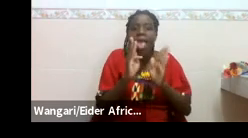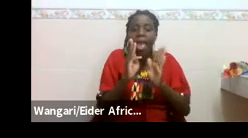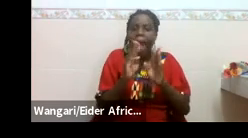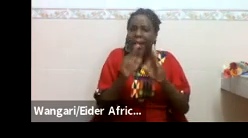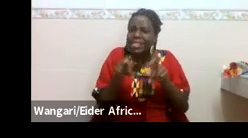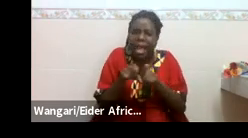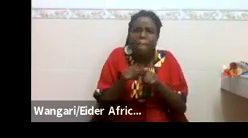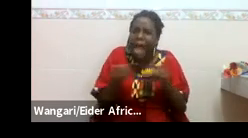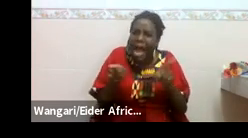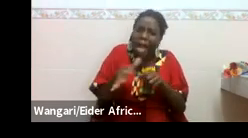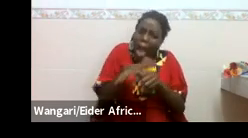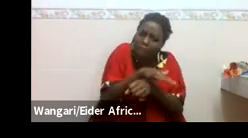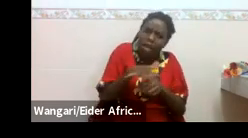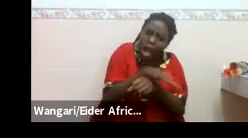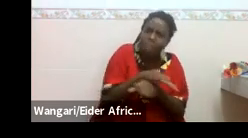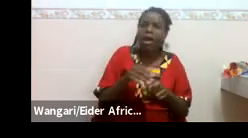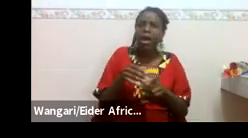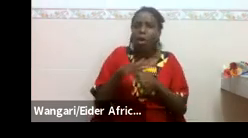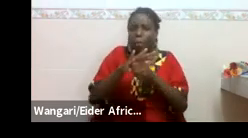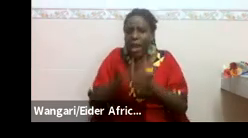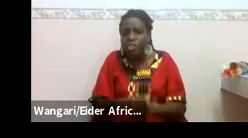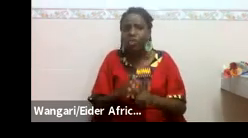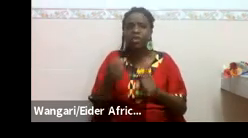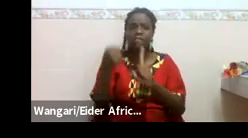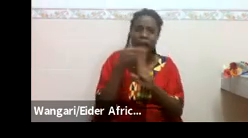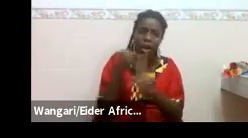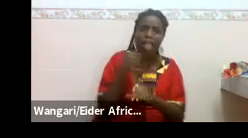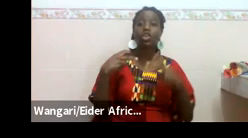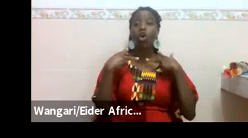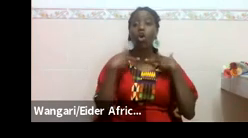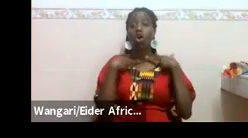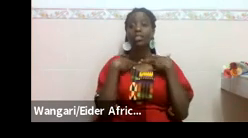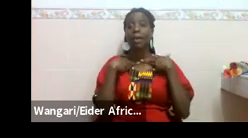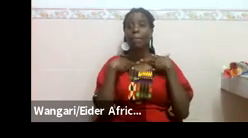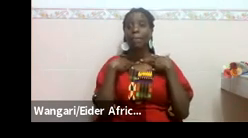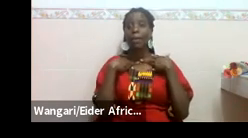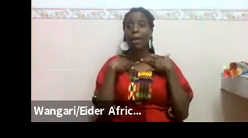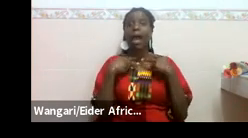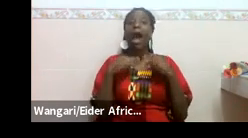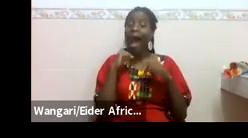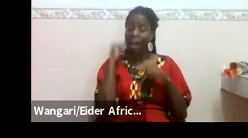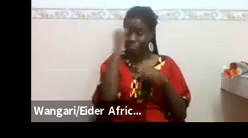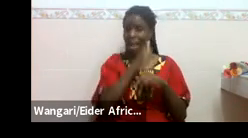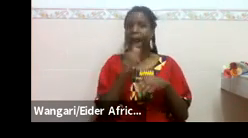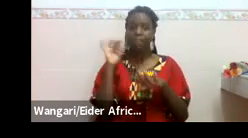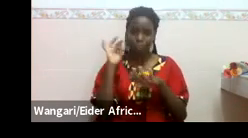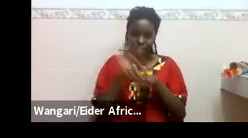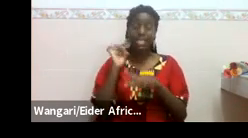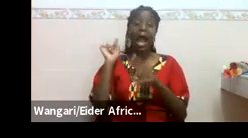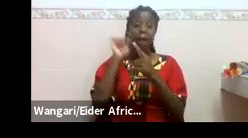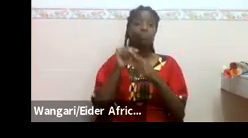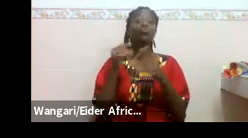like colonialism that have really shaped where Africa is today. And I think that